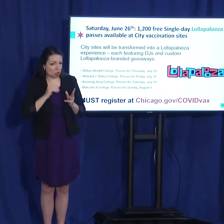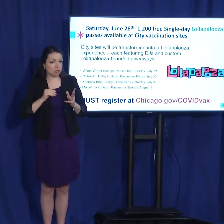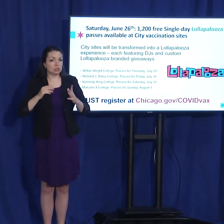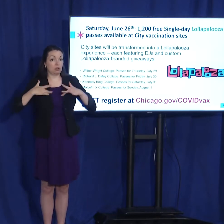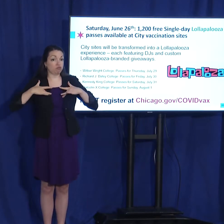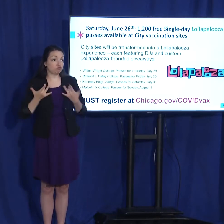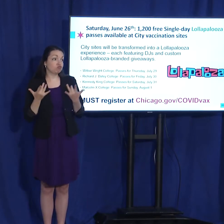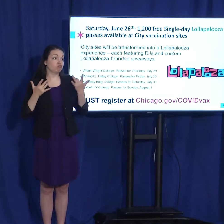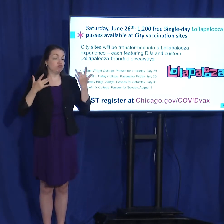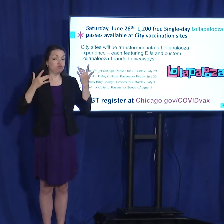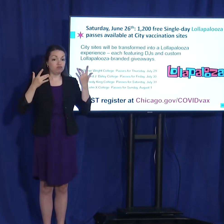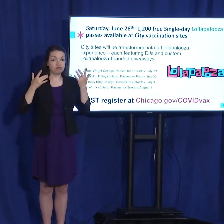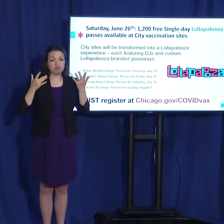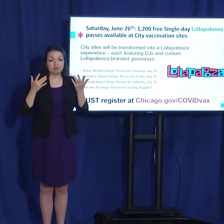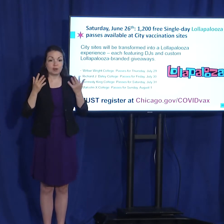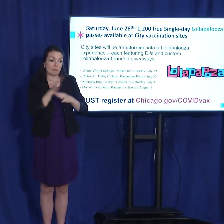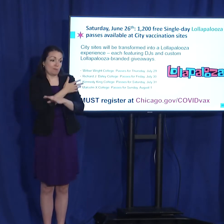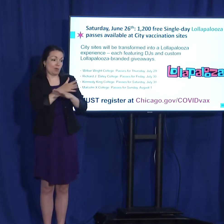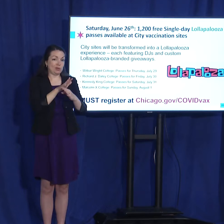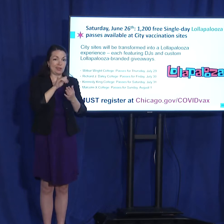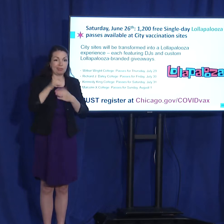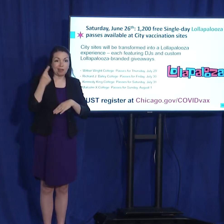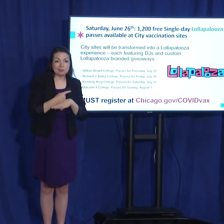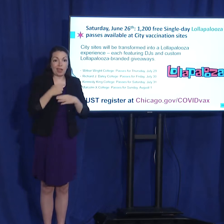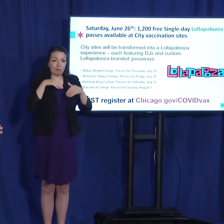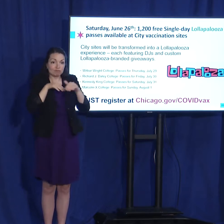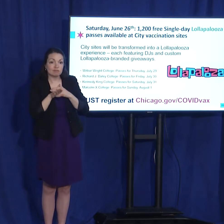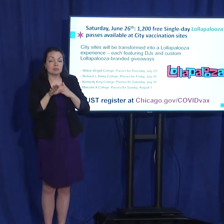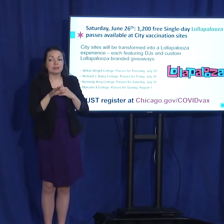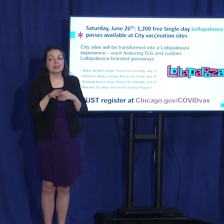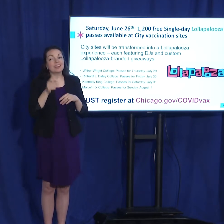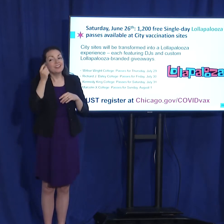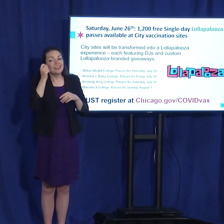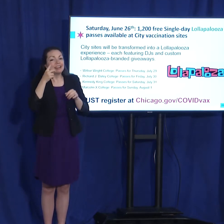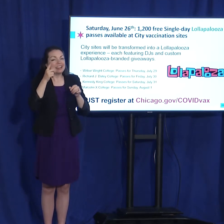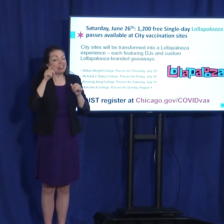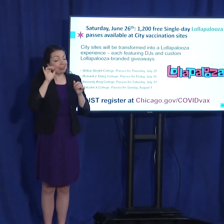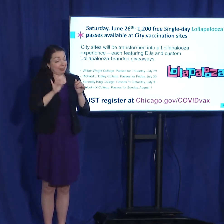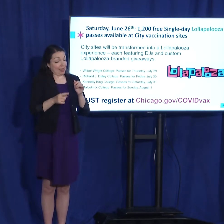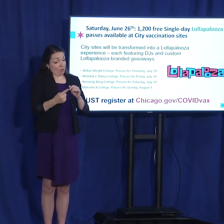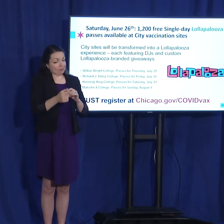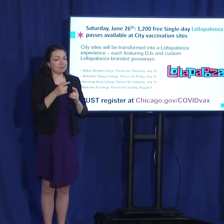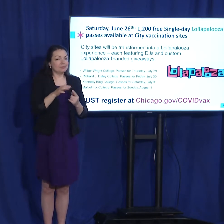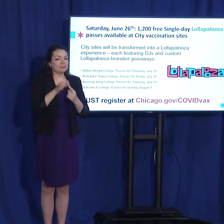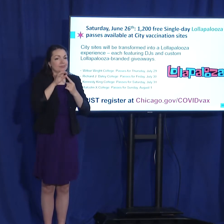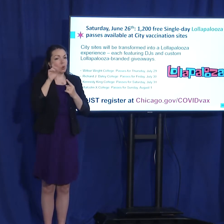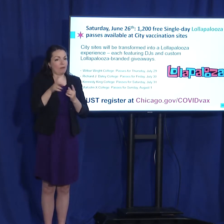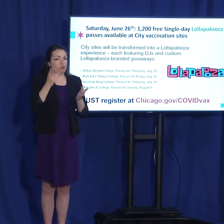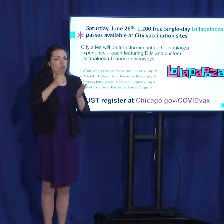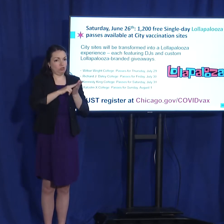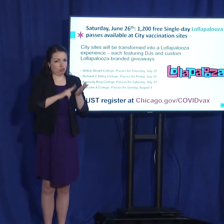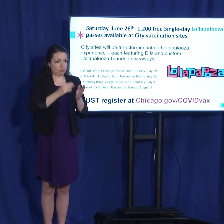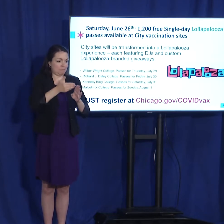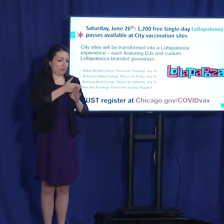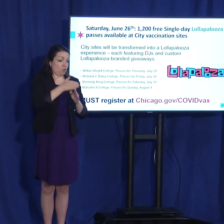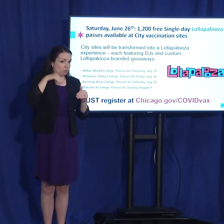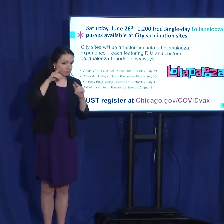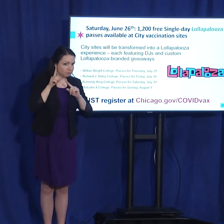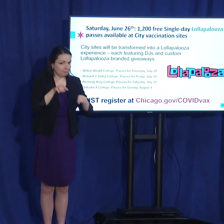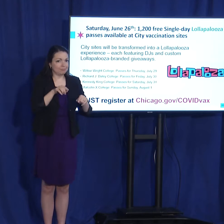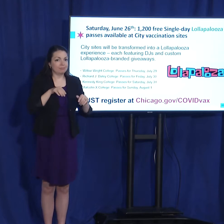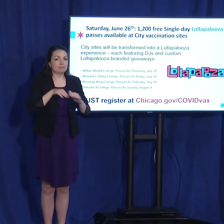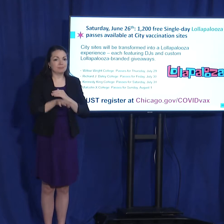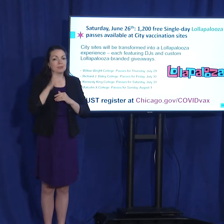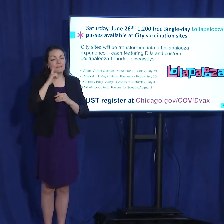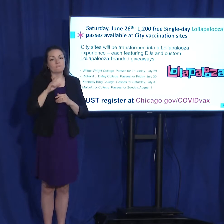to register for this one. Almost everything else, you can walk up, you can sign up, but you do need to register for the